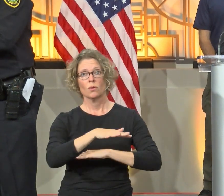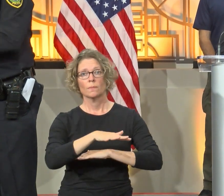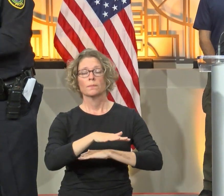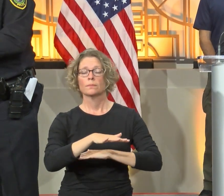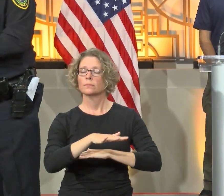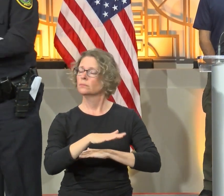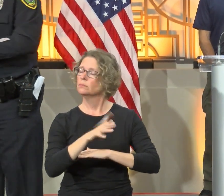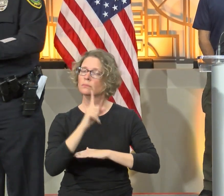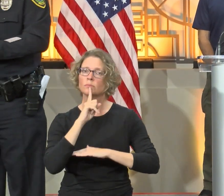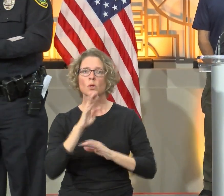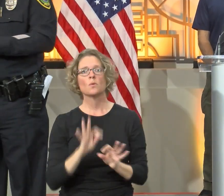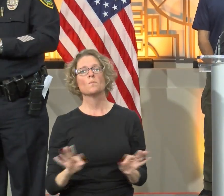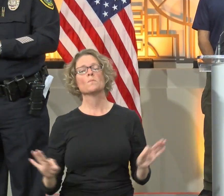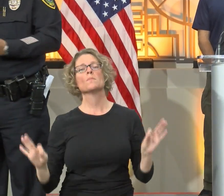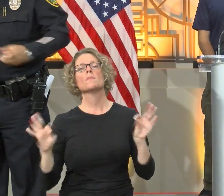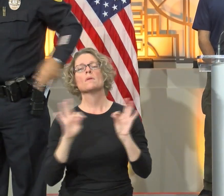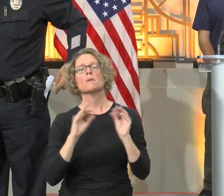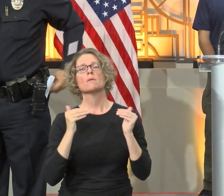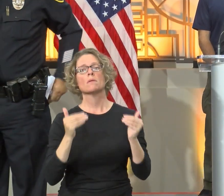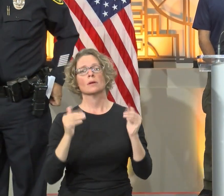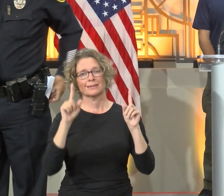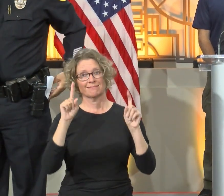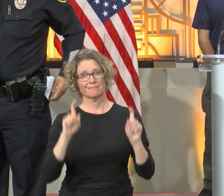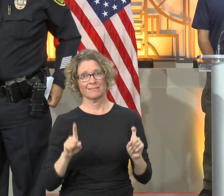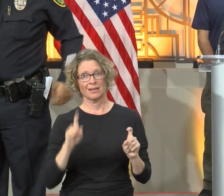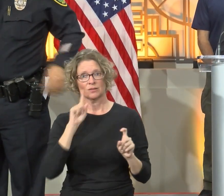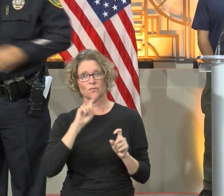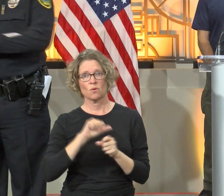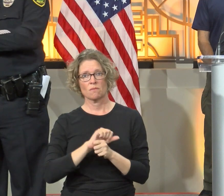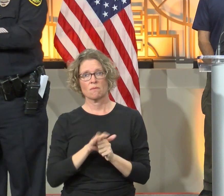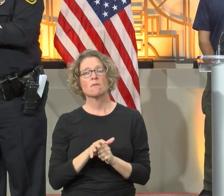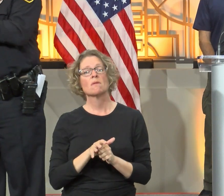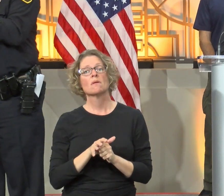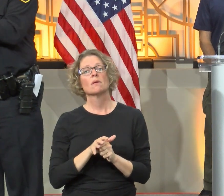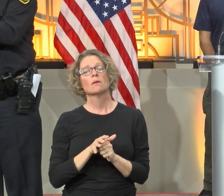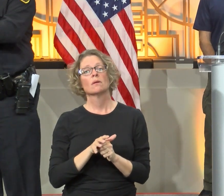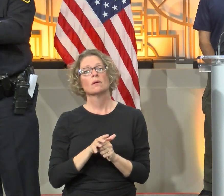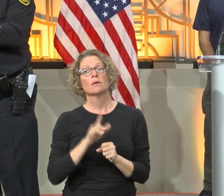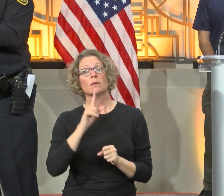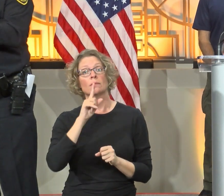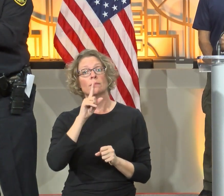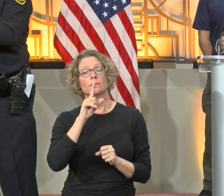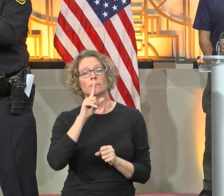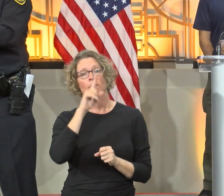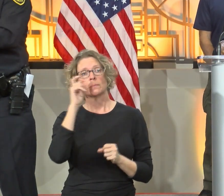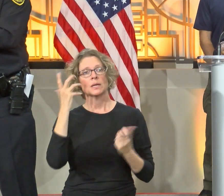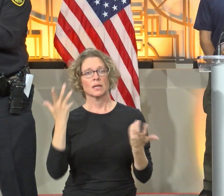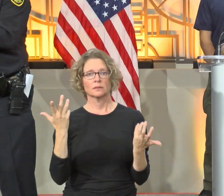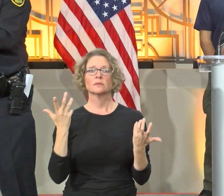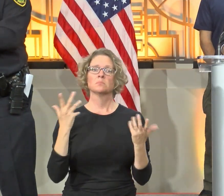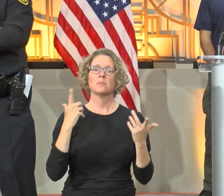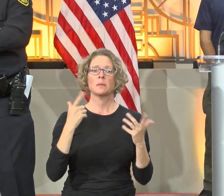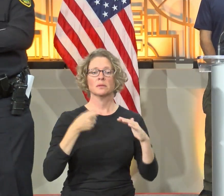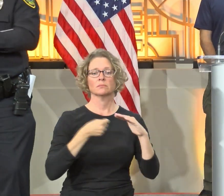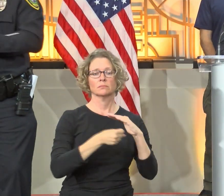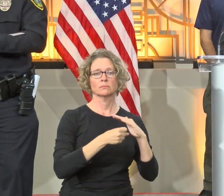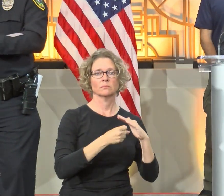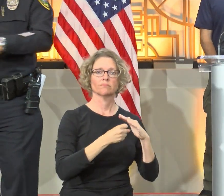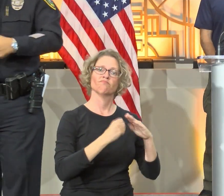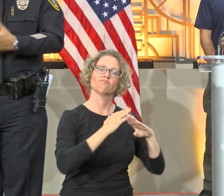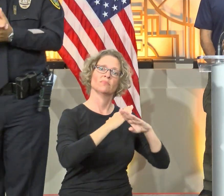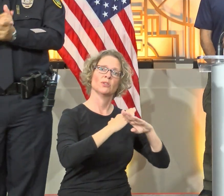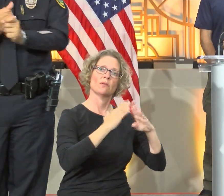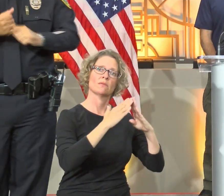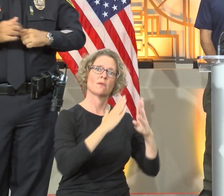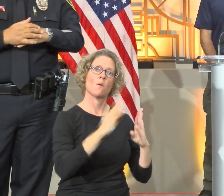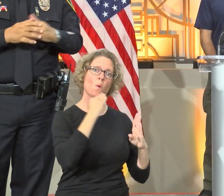get tested, and let me just tell you why. Because if you end up having to, let's say, shelter in home, or